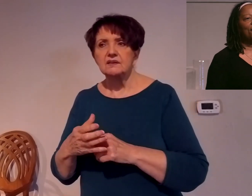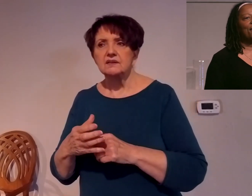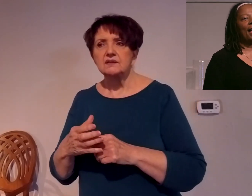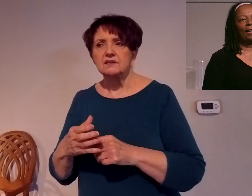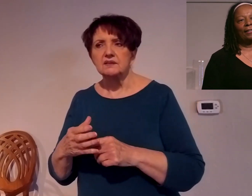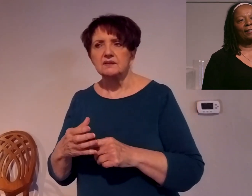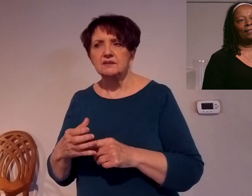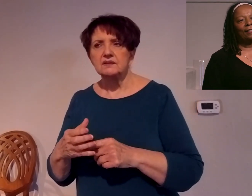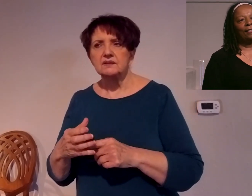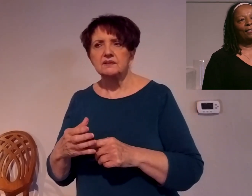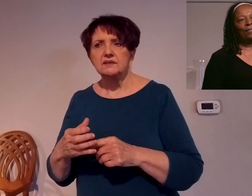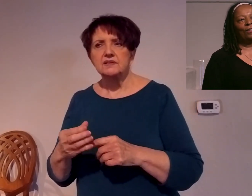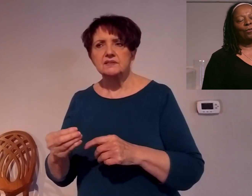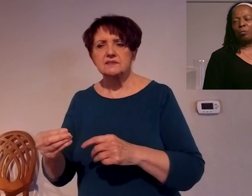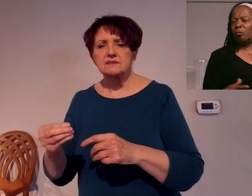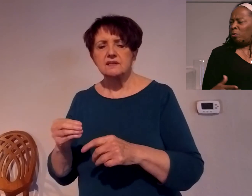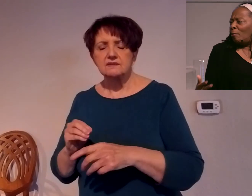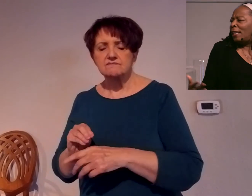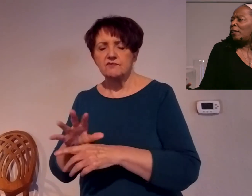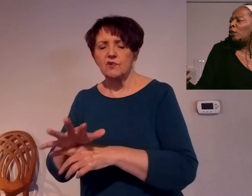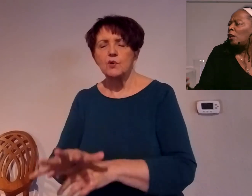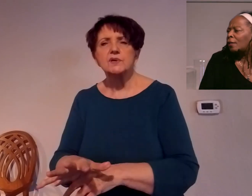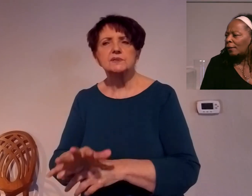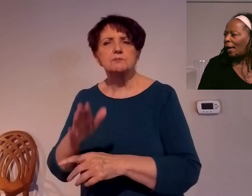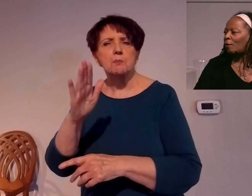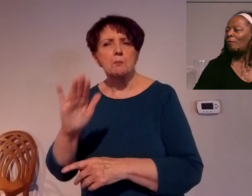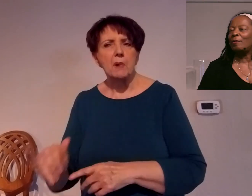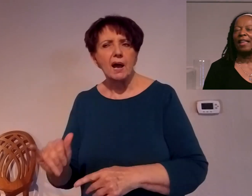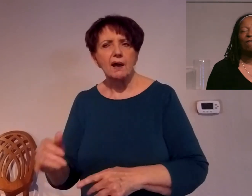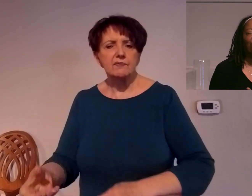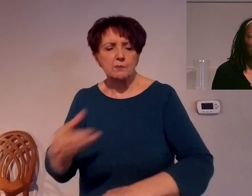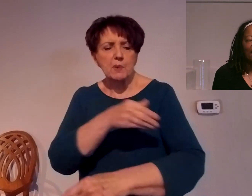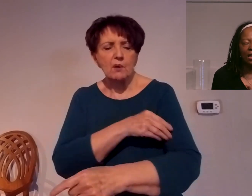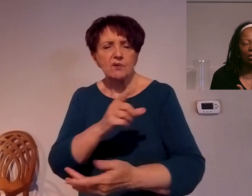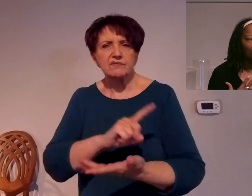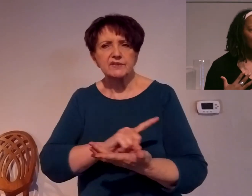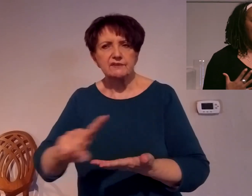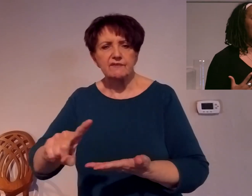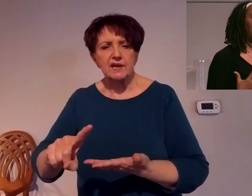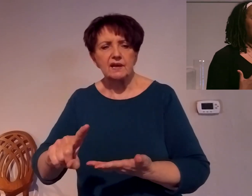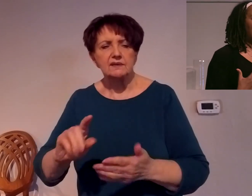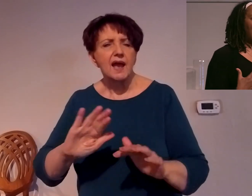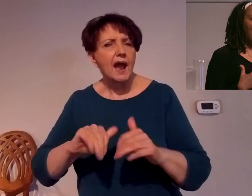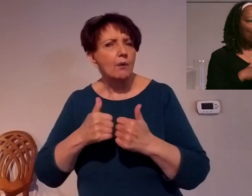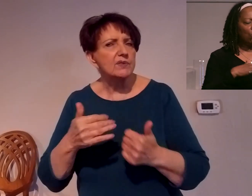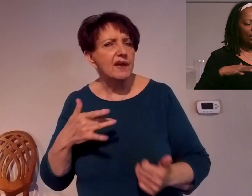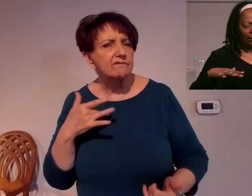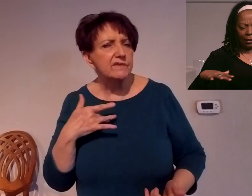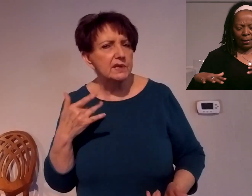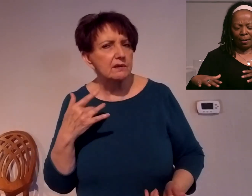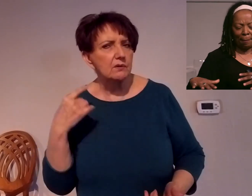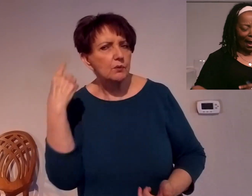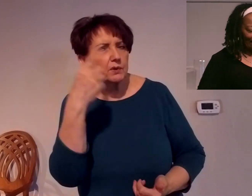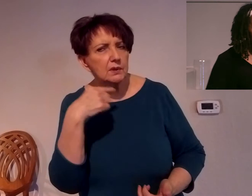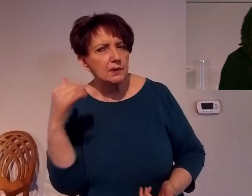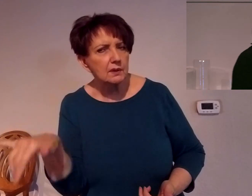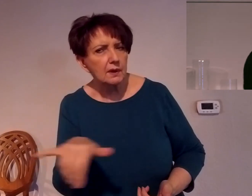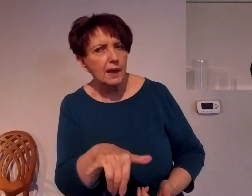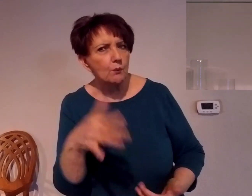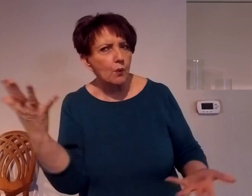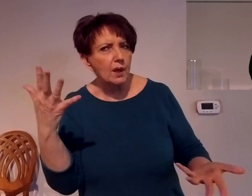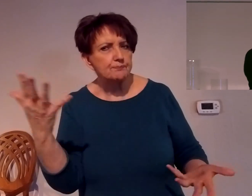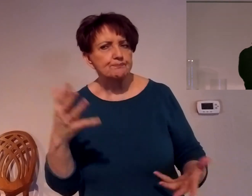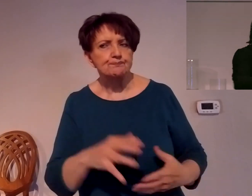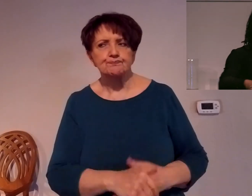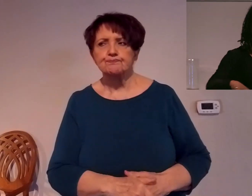the divine. What would that look like? What would that feel like? How would my life